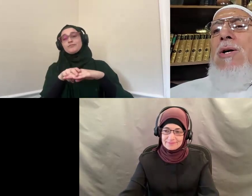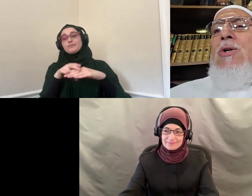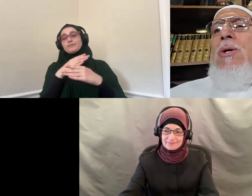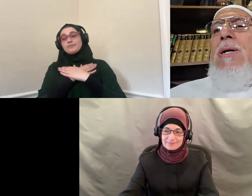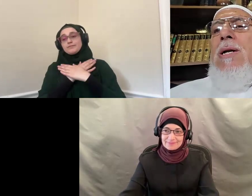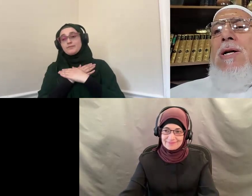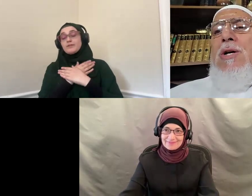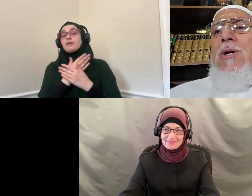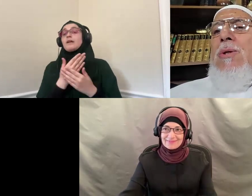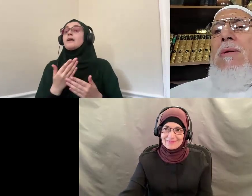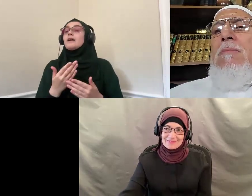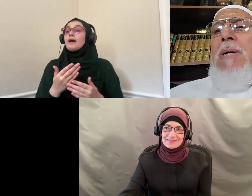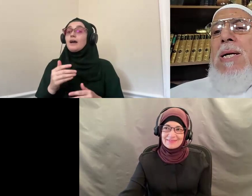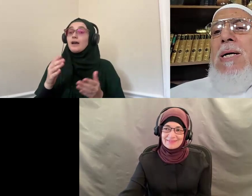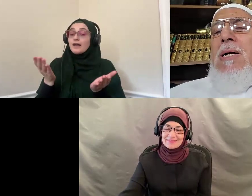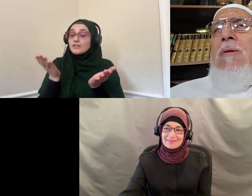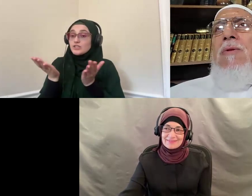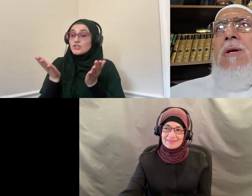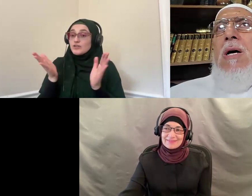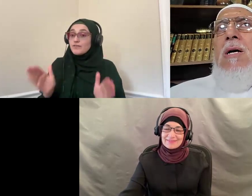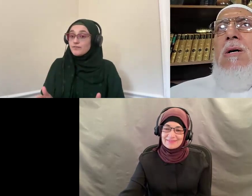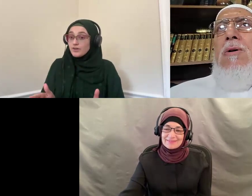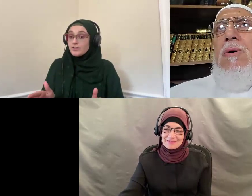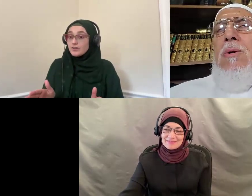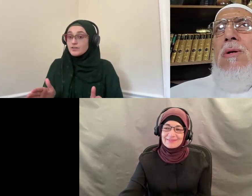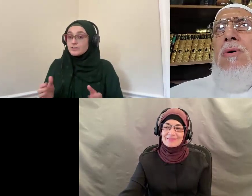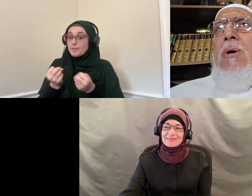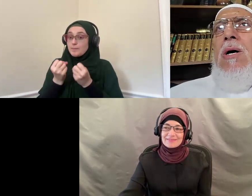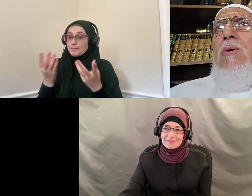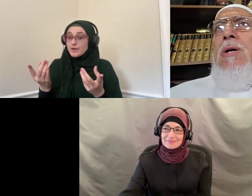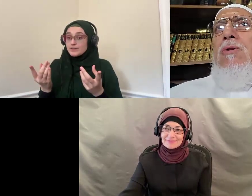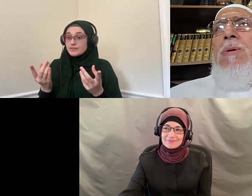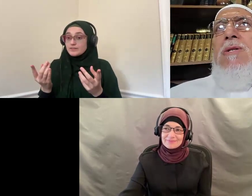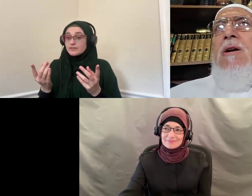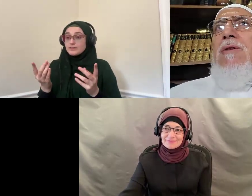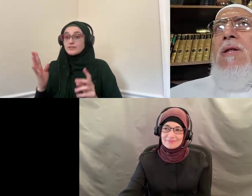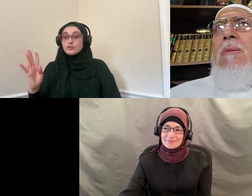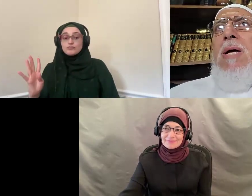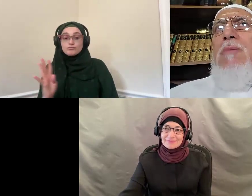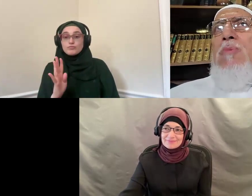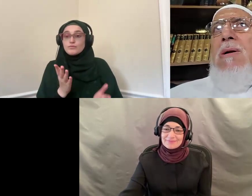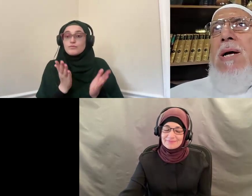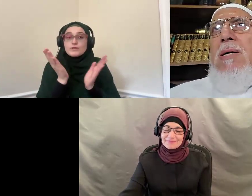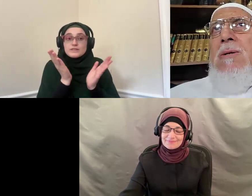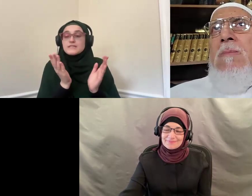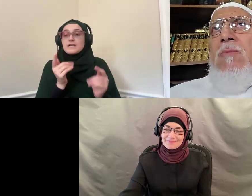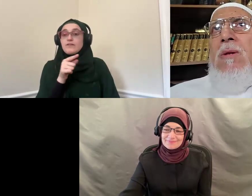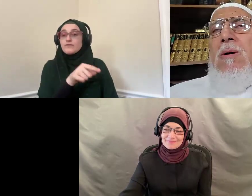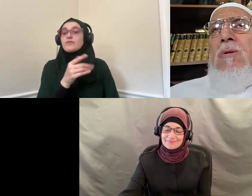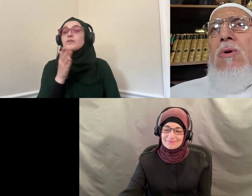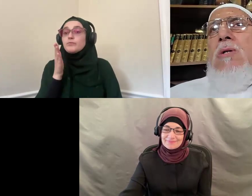by eternal youth, meaning young youth who are going to be serving them in